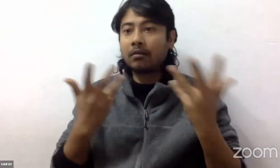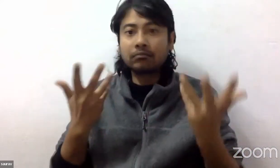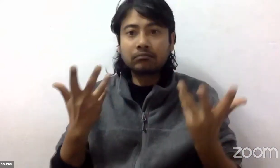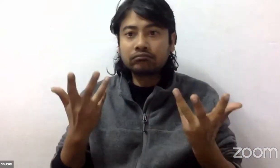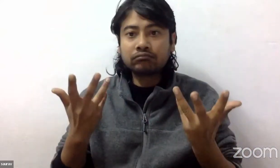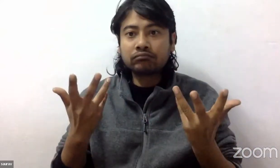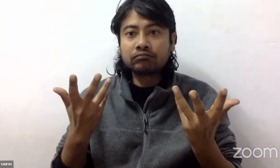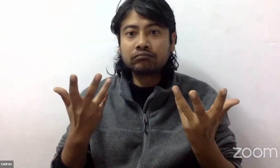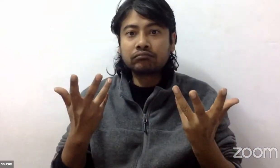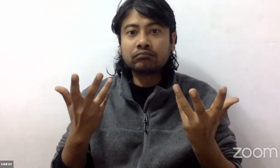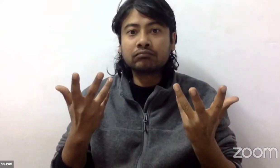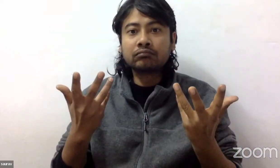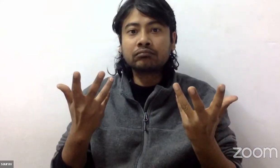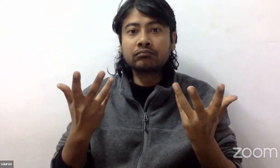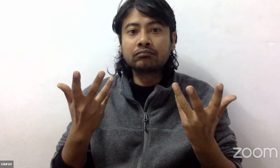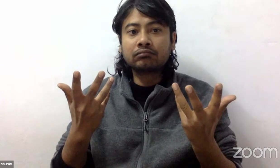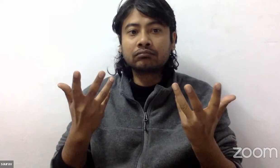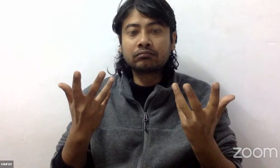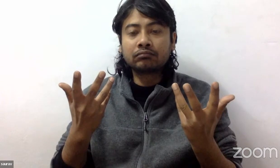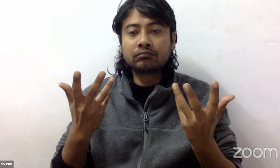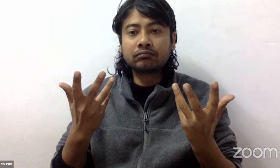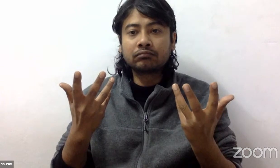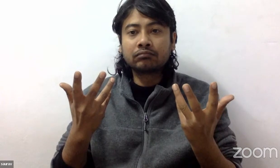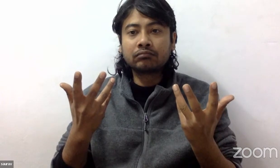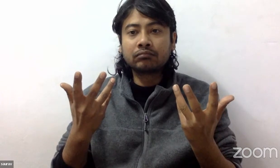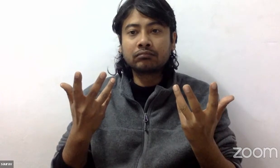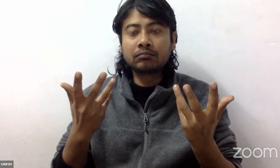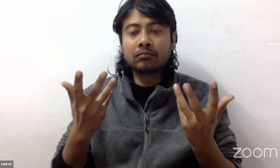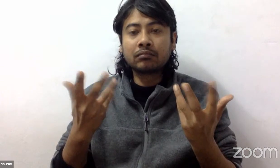So Lord created a Papa Purusha.